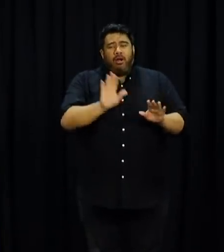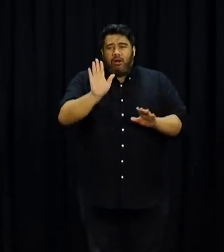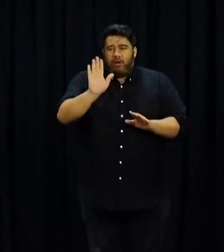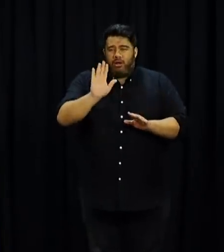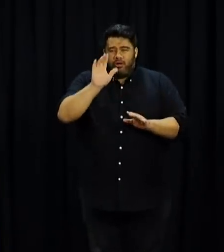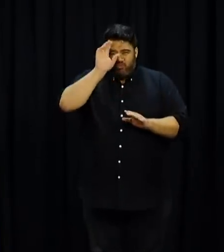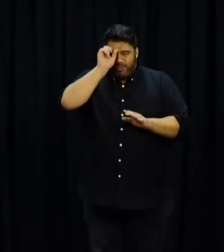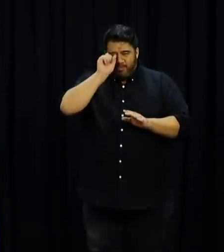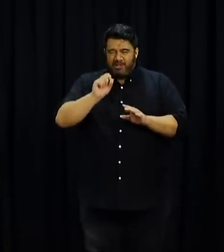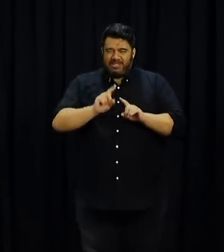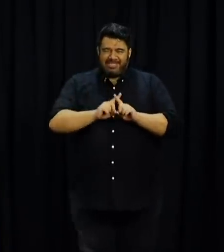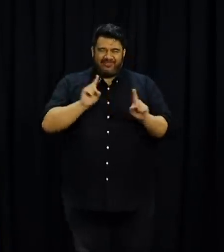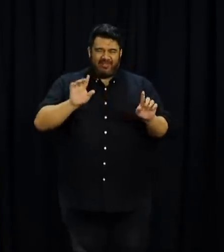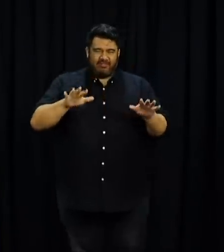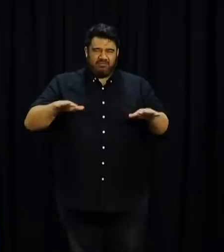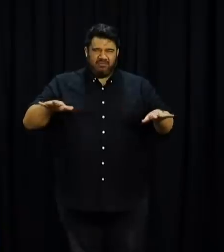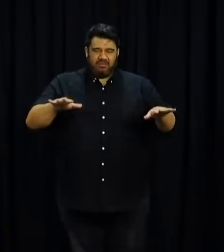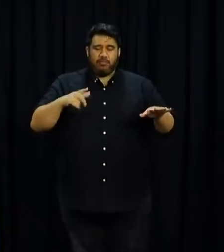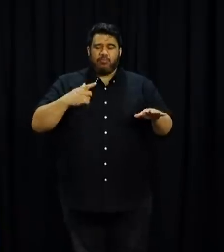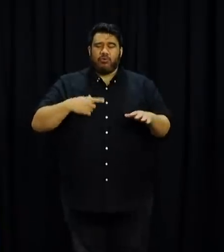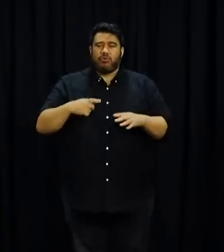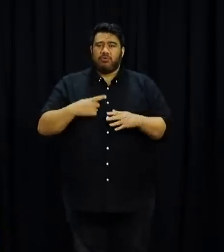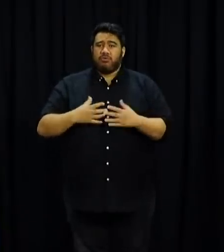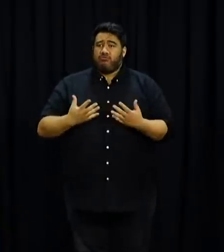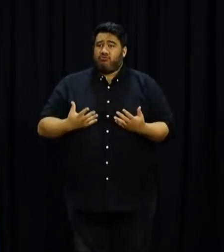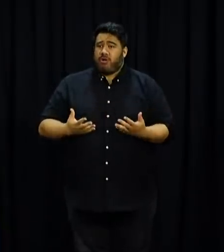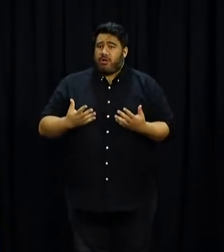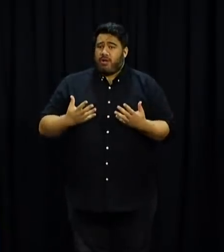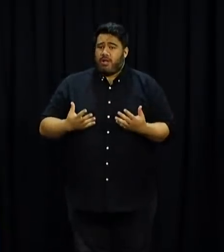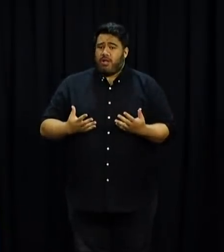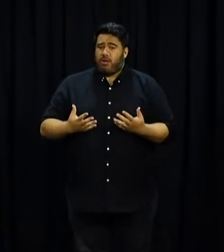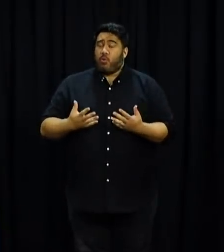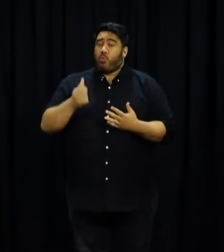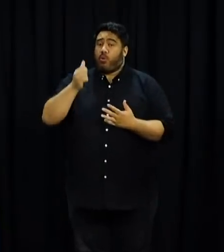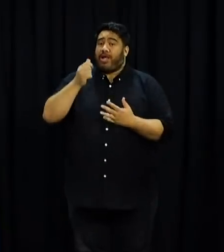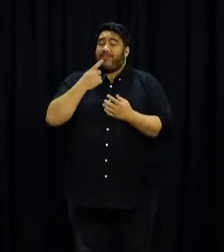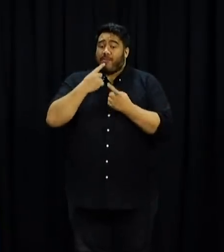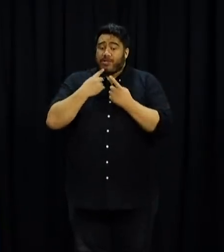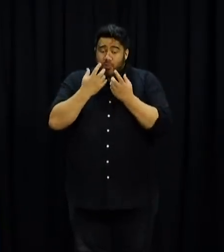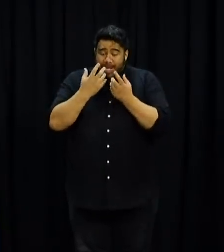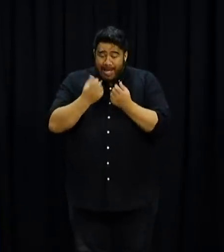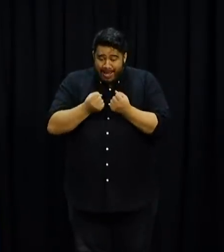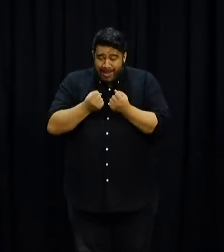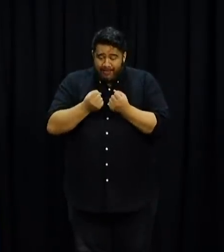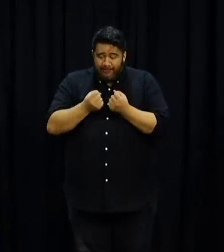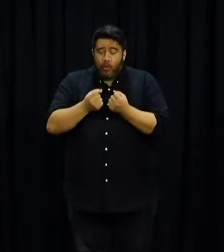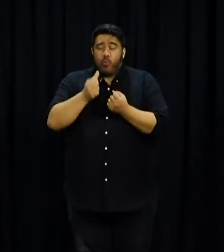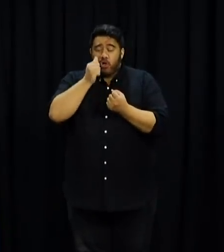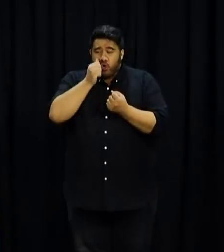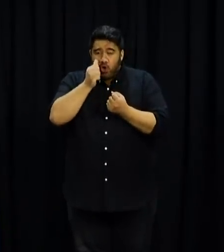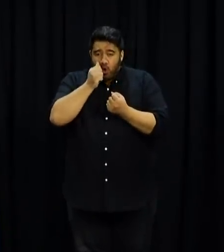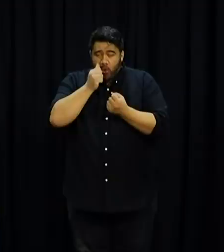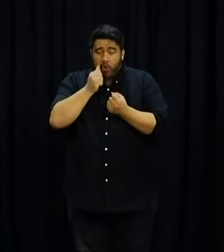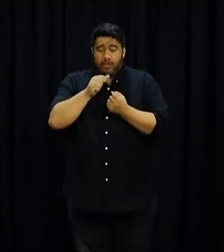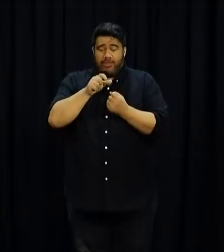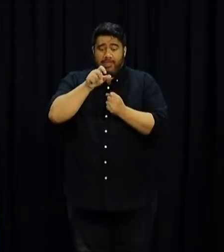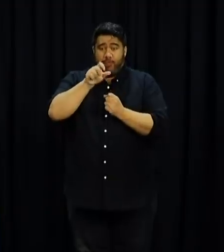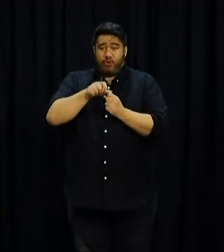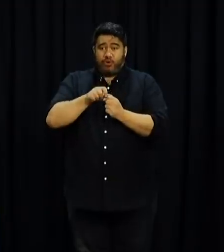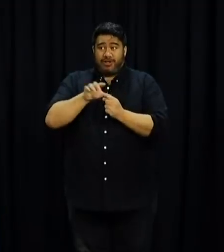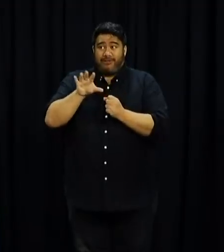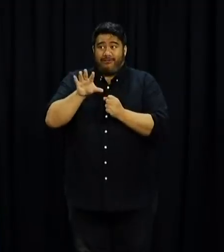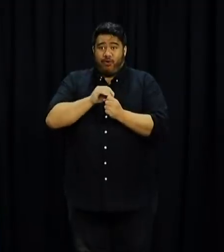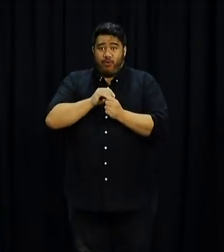we've described, is that everything at this stage still points to the source of this infection at this point being